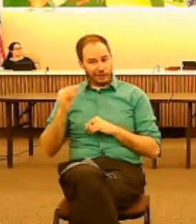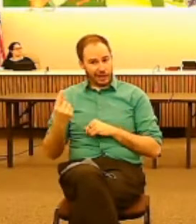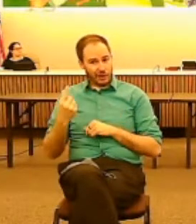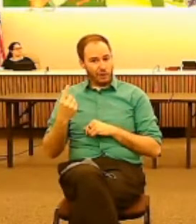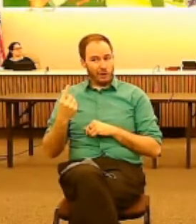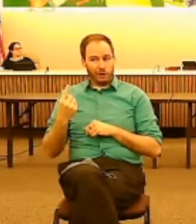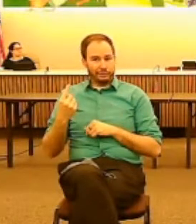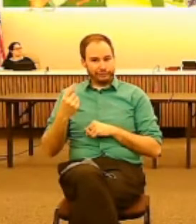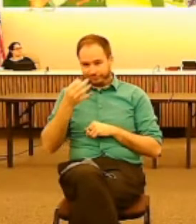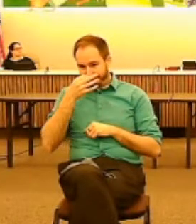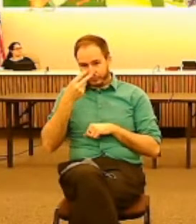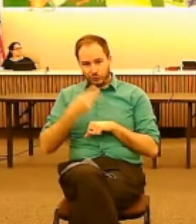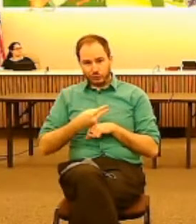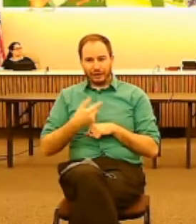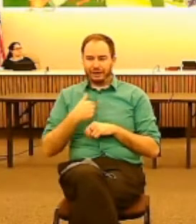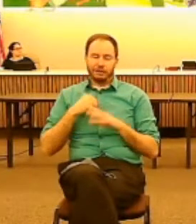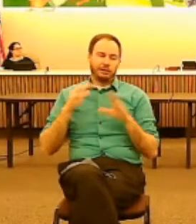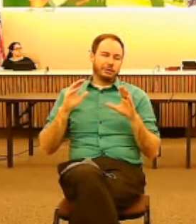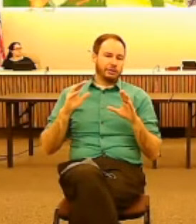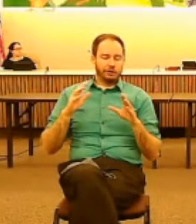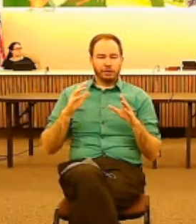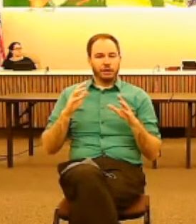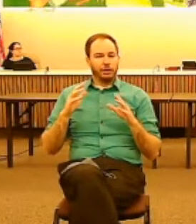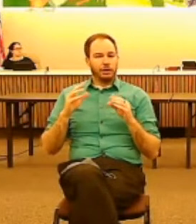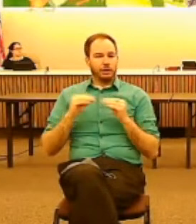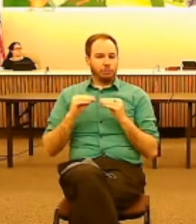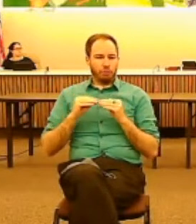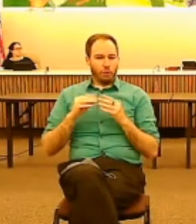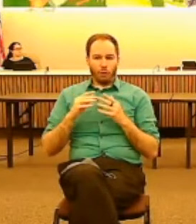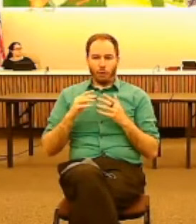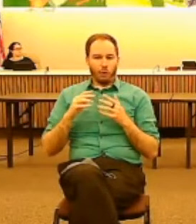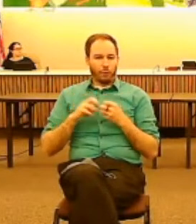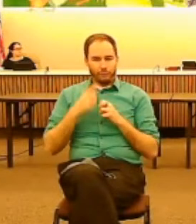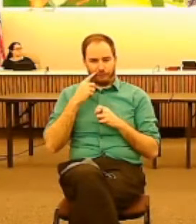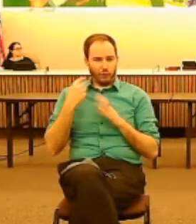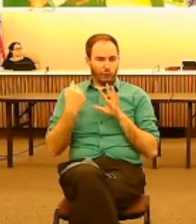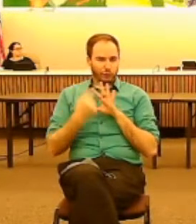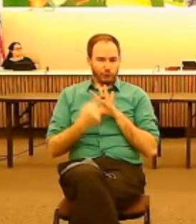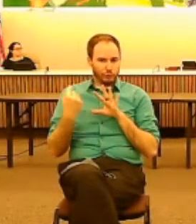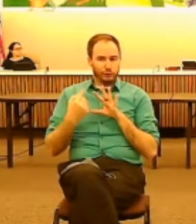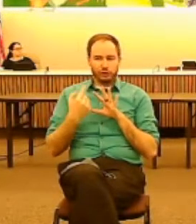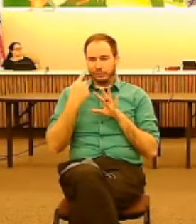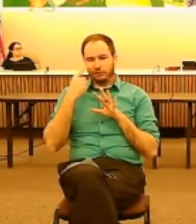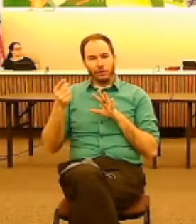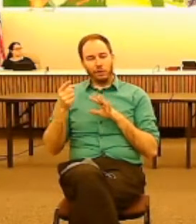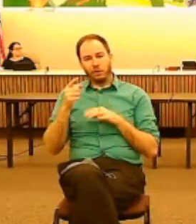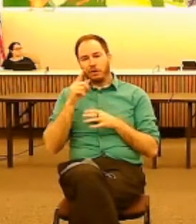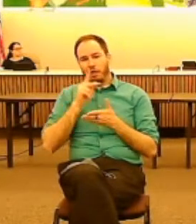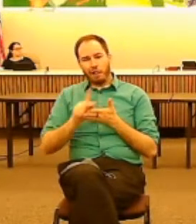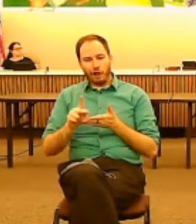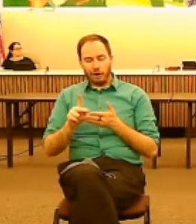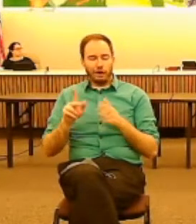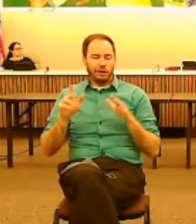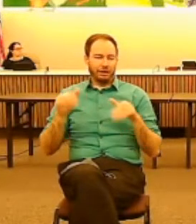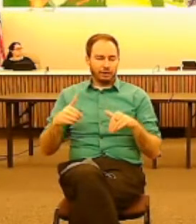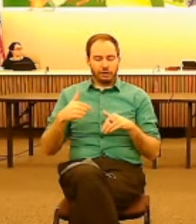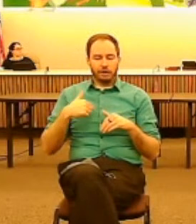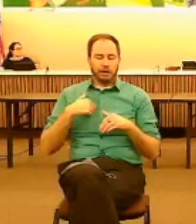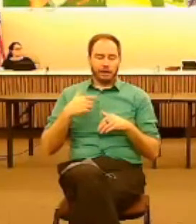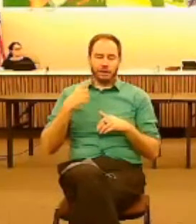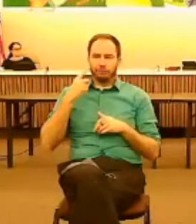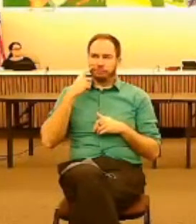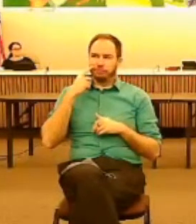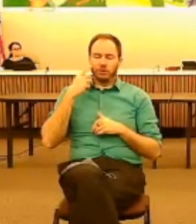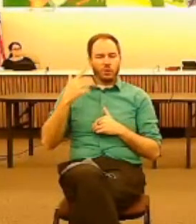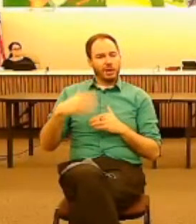2 days' notice? Well, that's a lot of problem. That's a lot of hassle for you guys. It's a lot of hassle for the town clerks. So it just seemed to me to